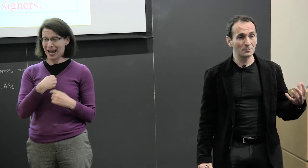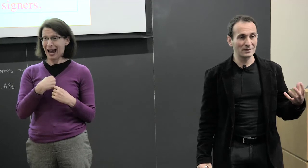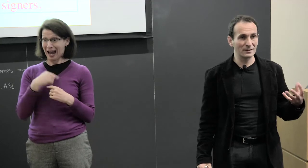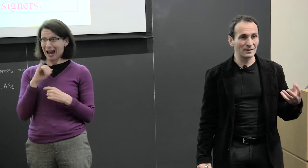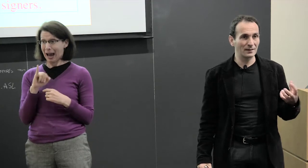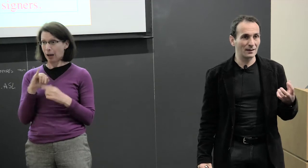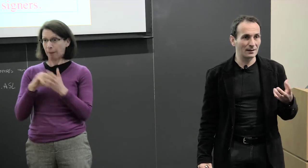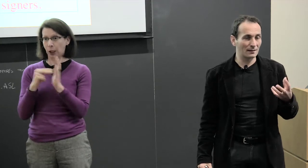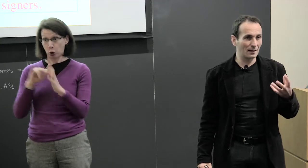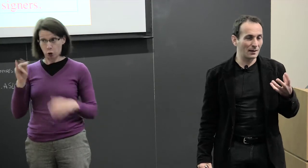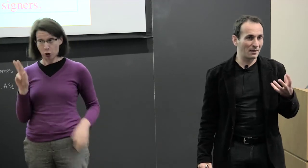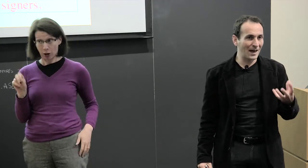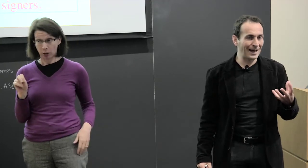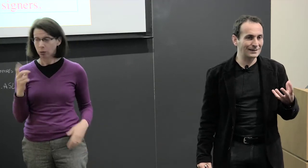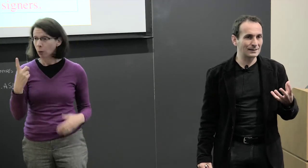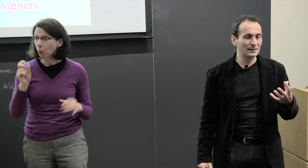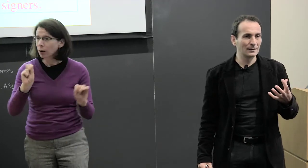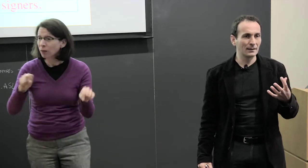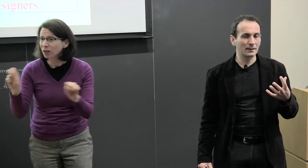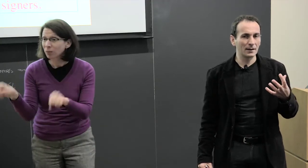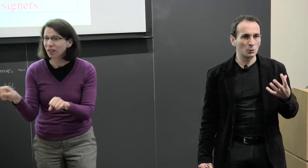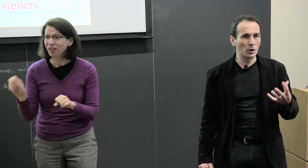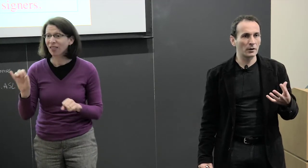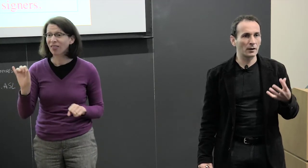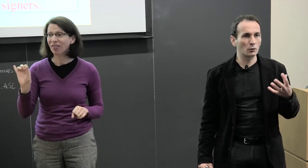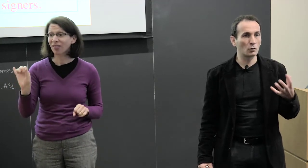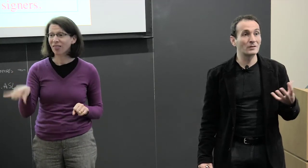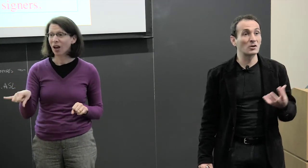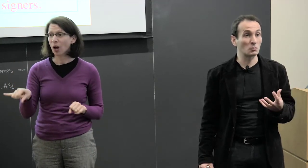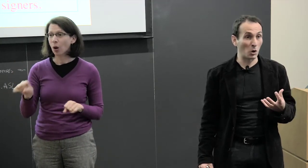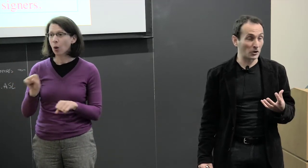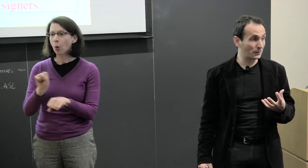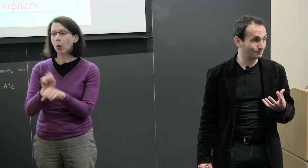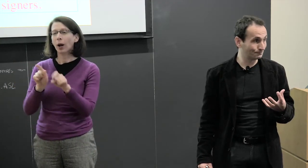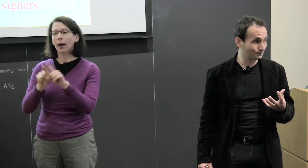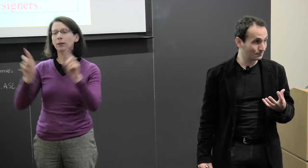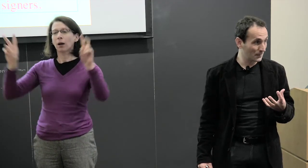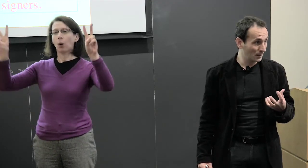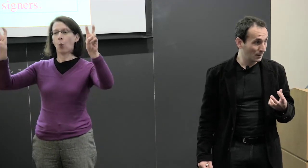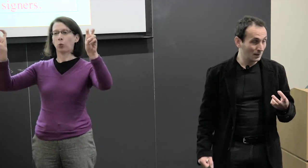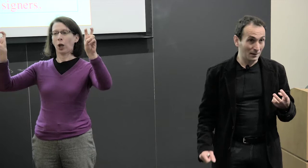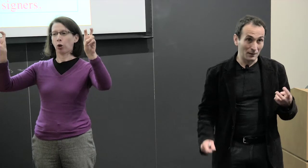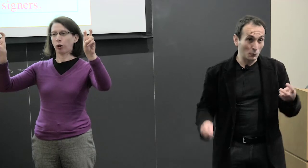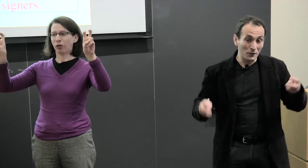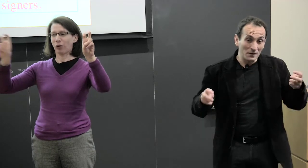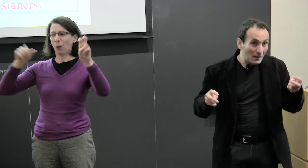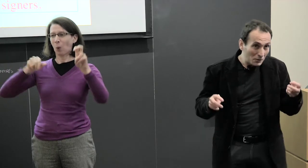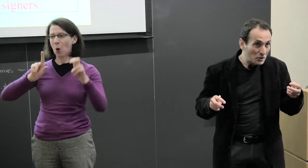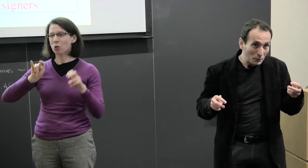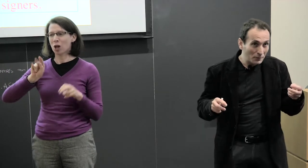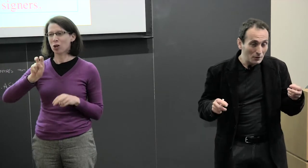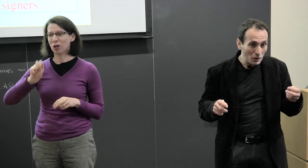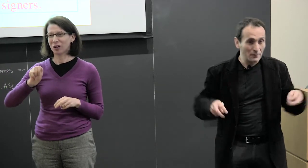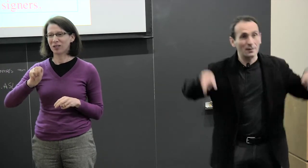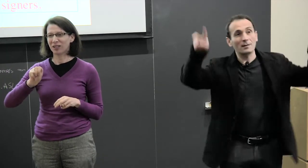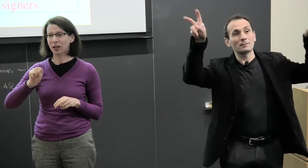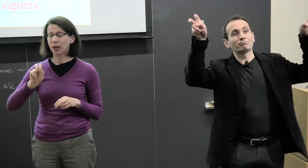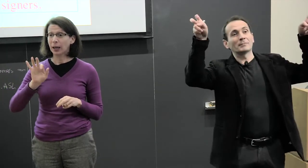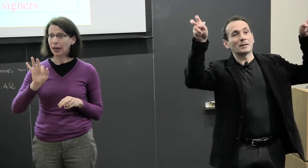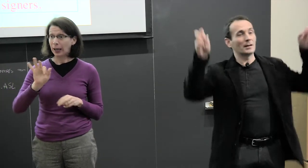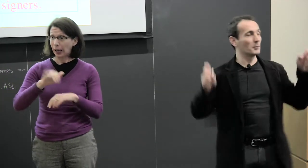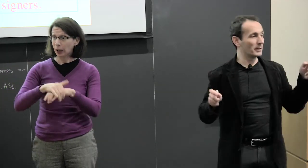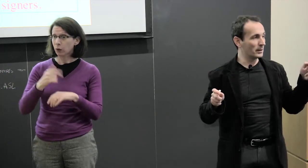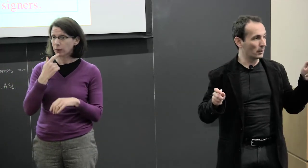one possibility is that that can work as a quotation marker. And of course in English, if you say John